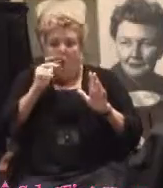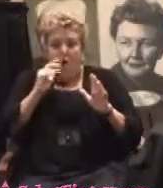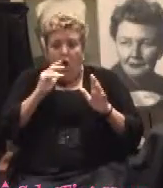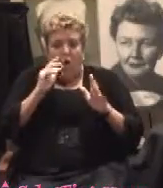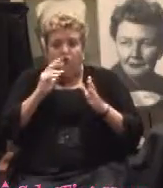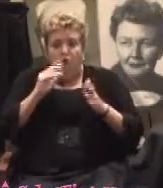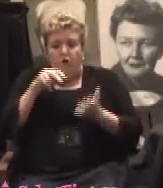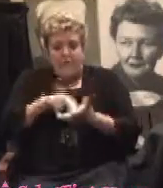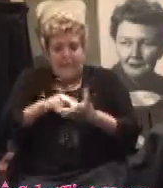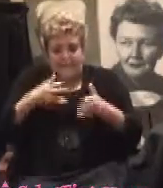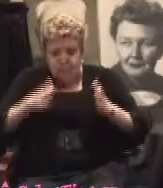stand in the tree!"